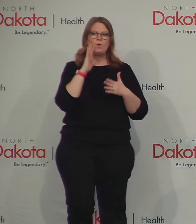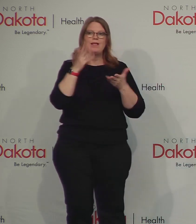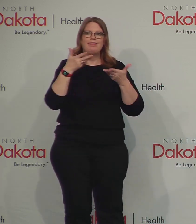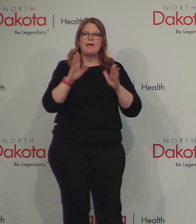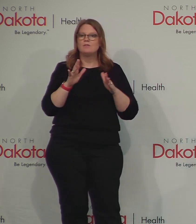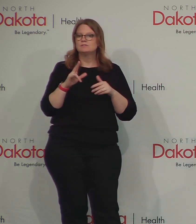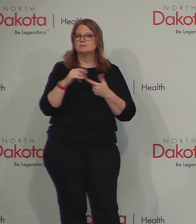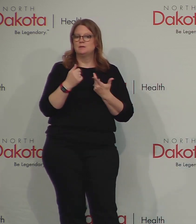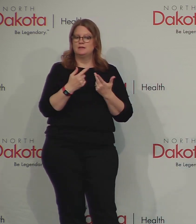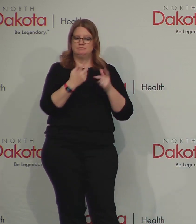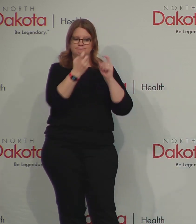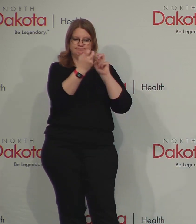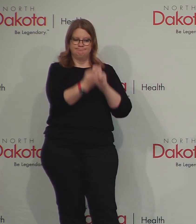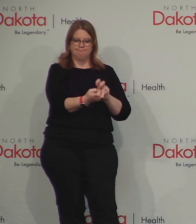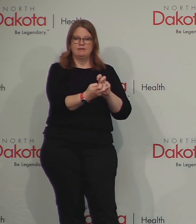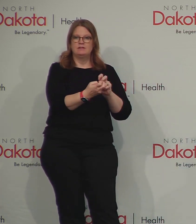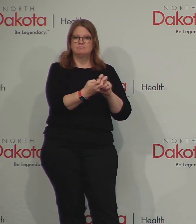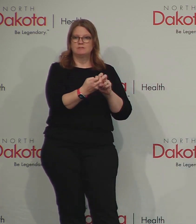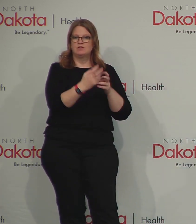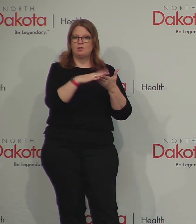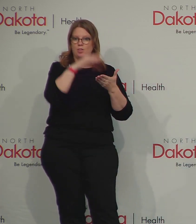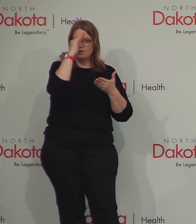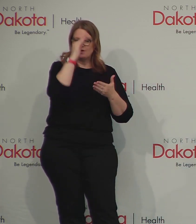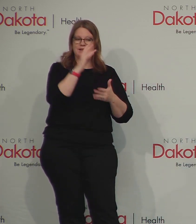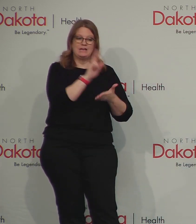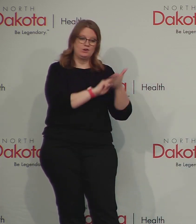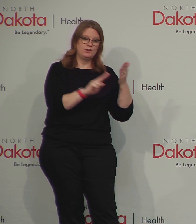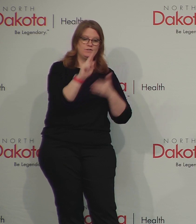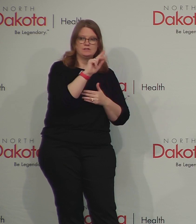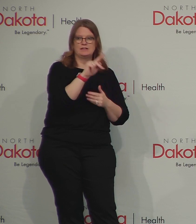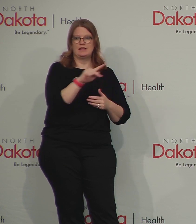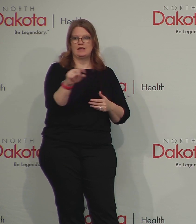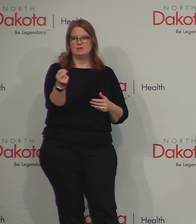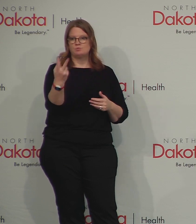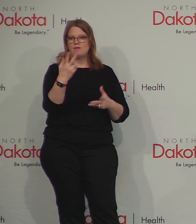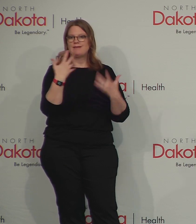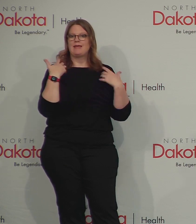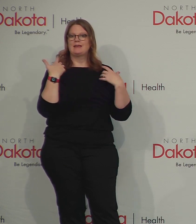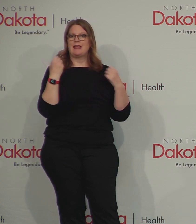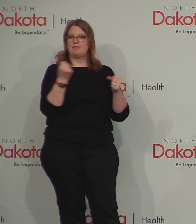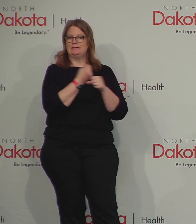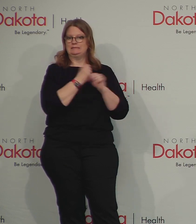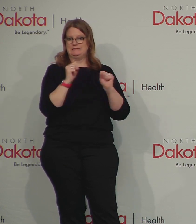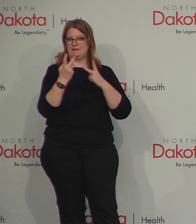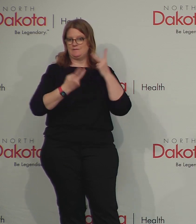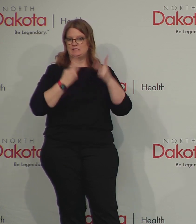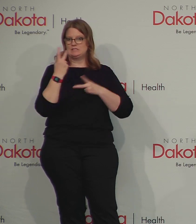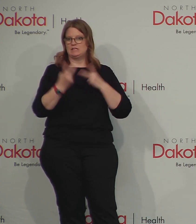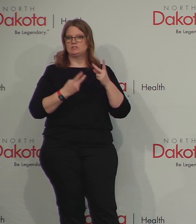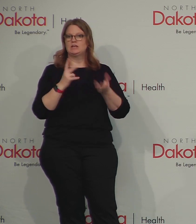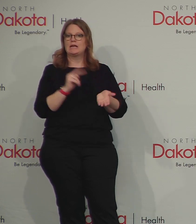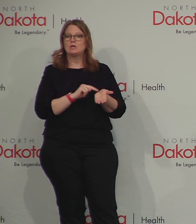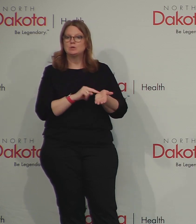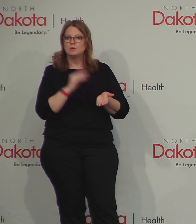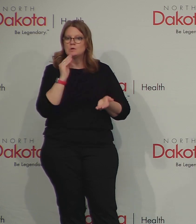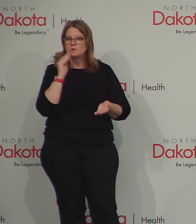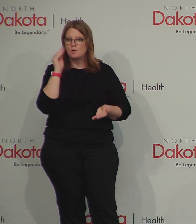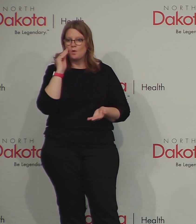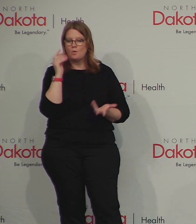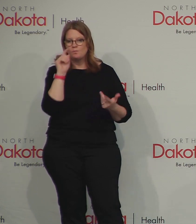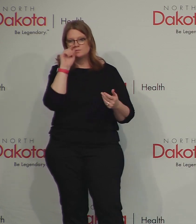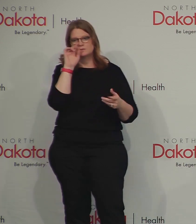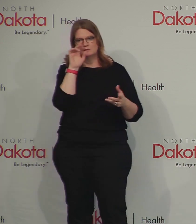at our universities, in-person learning in K-12, and healthy, safe visitation in our long-term care. And it's going to